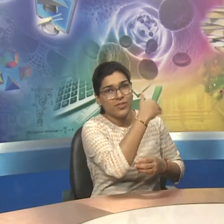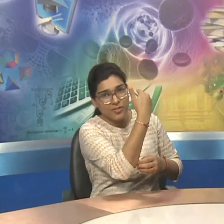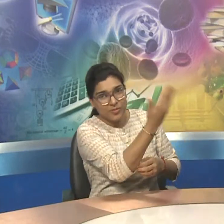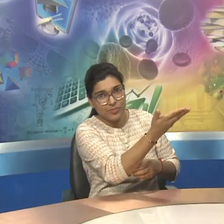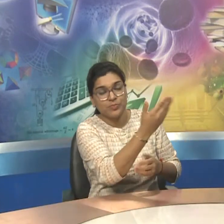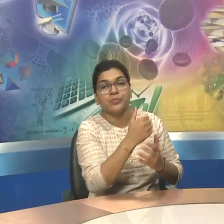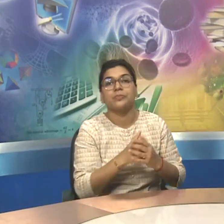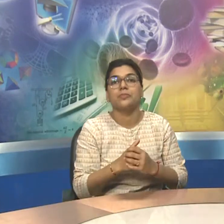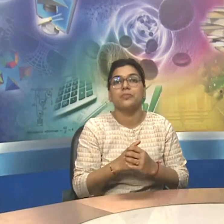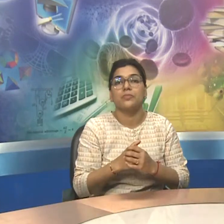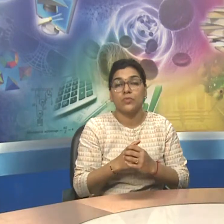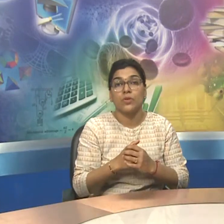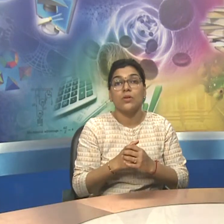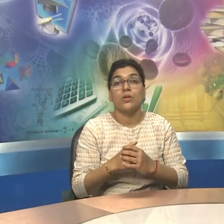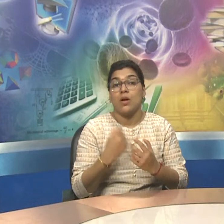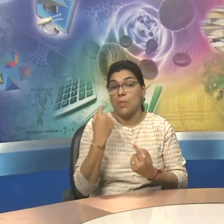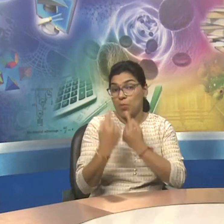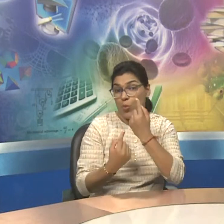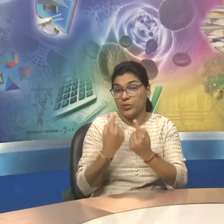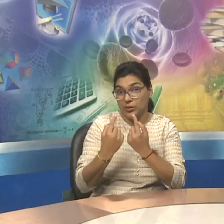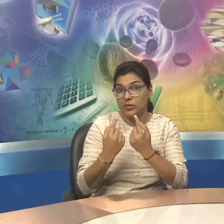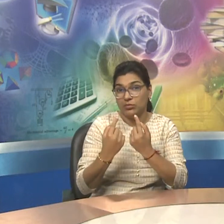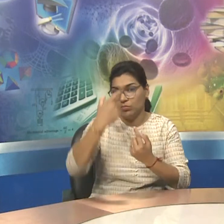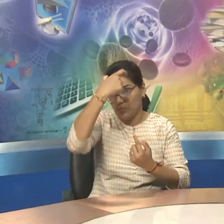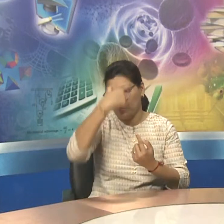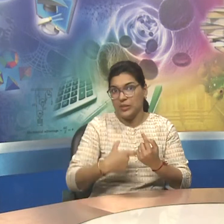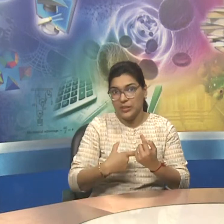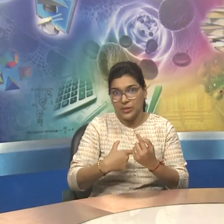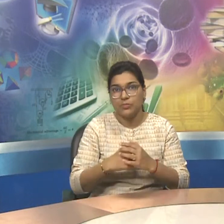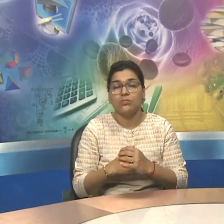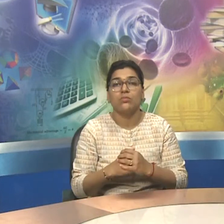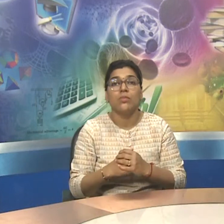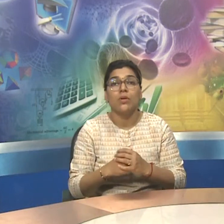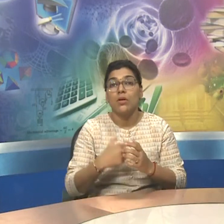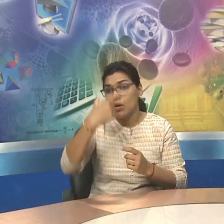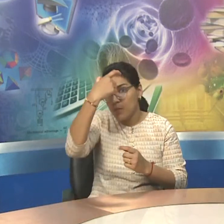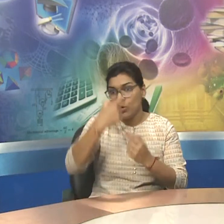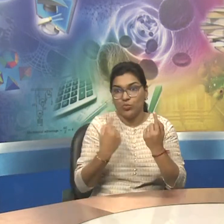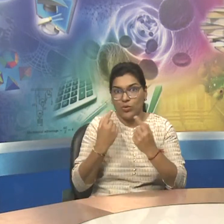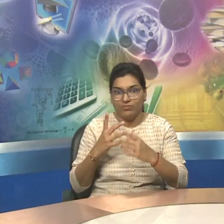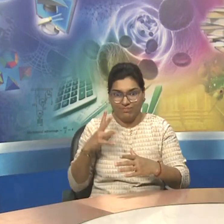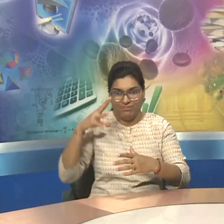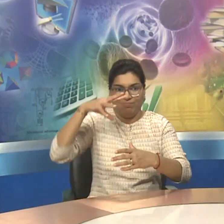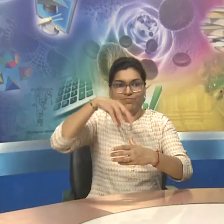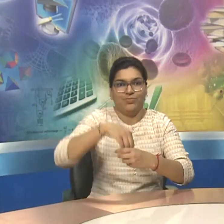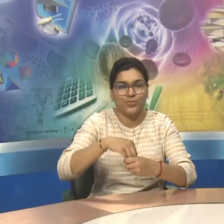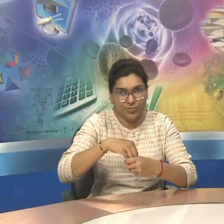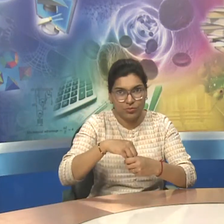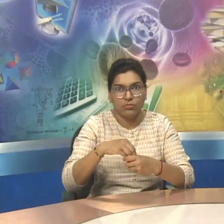of citizen, policy functions and study of welfare activities of the